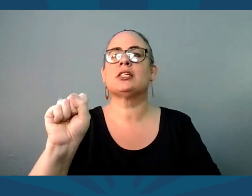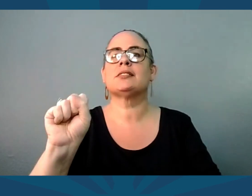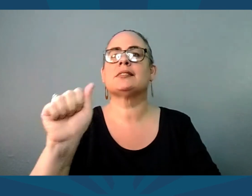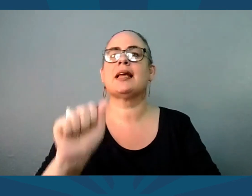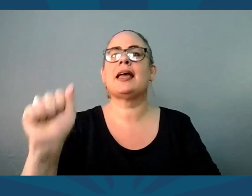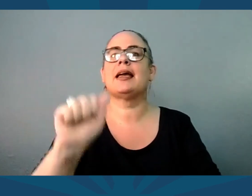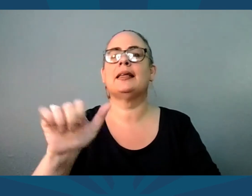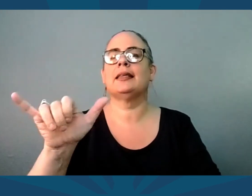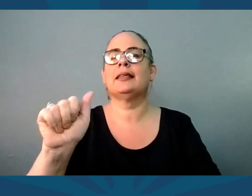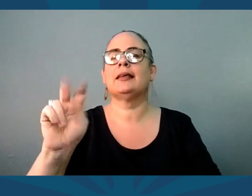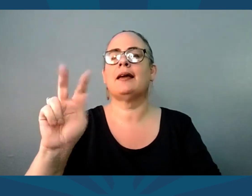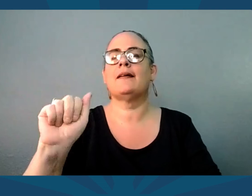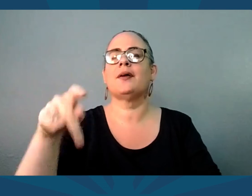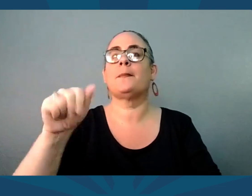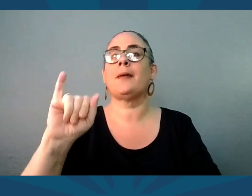web.elections at